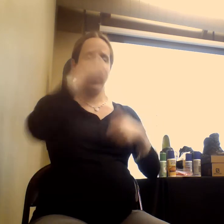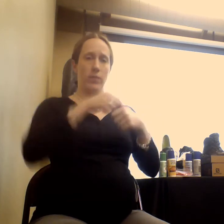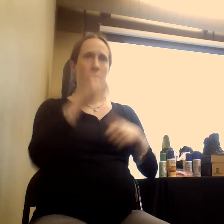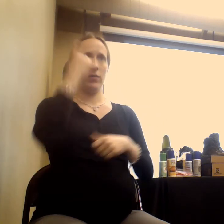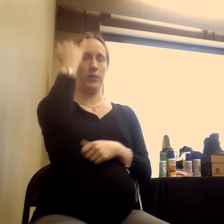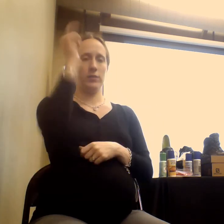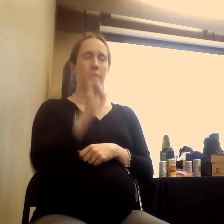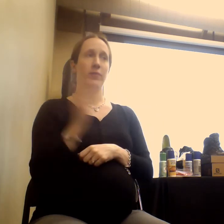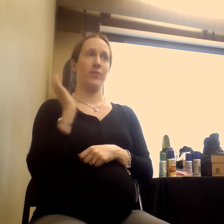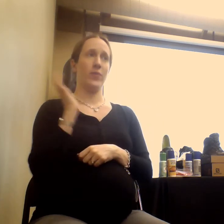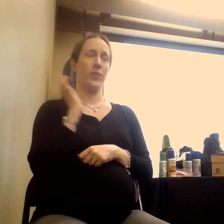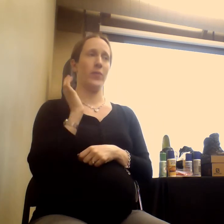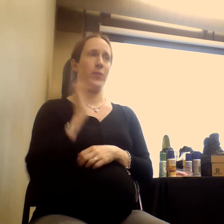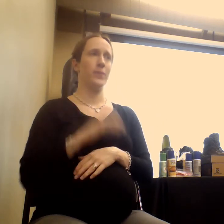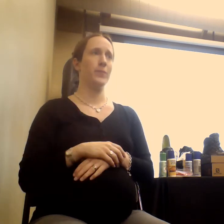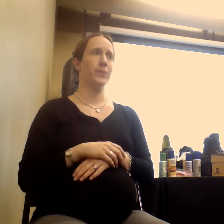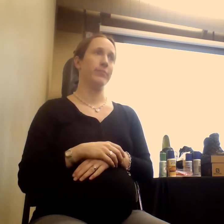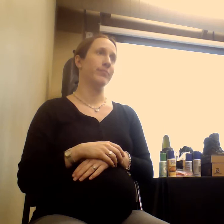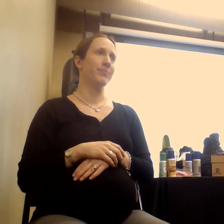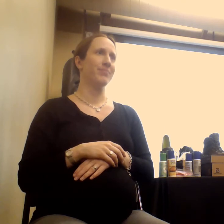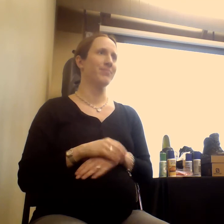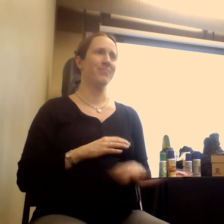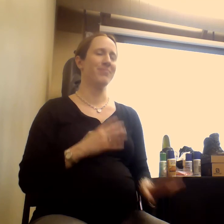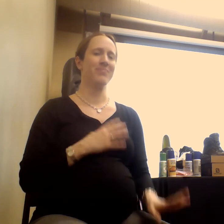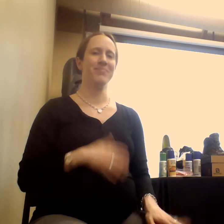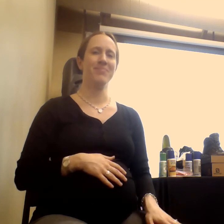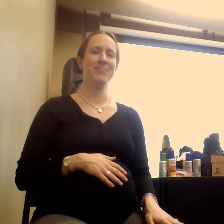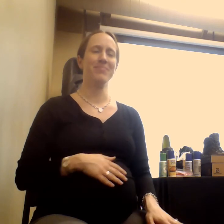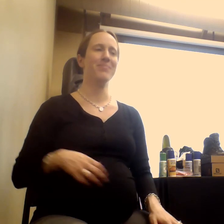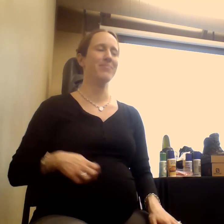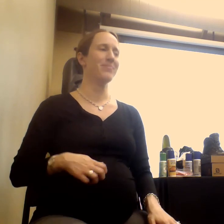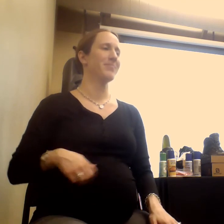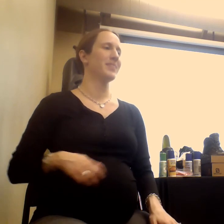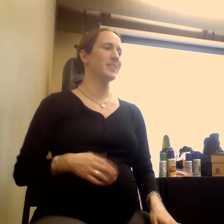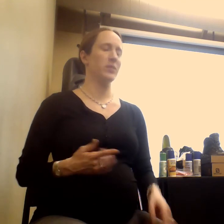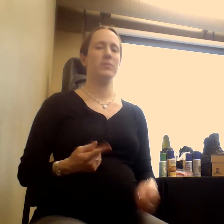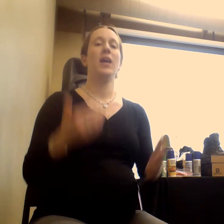each other. Got it. Regular knot with an extra 2 centers.